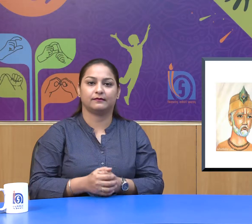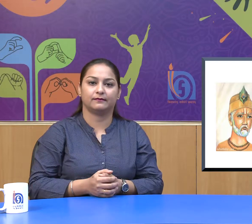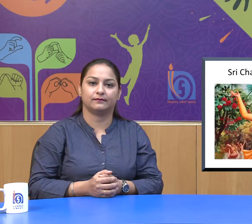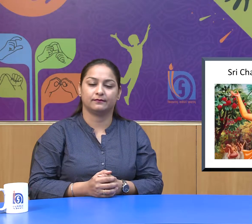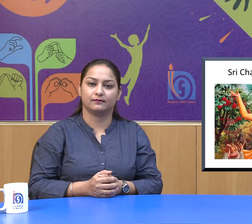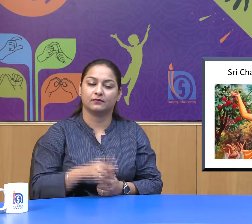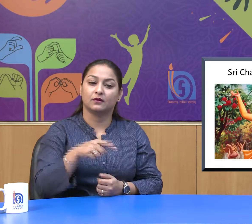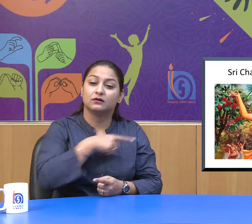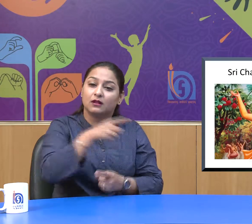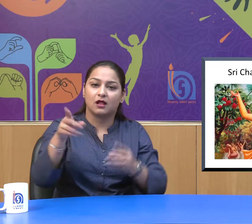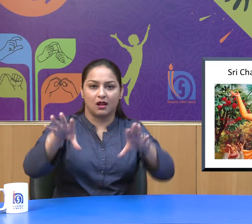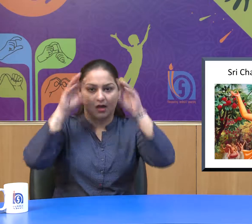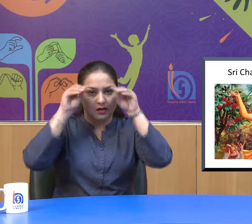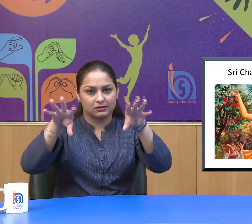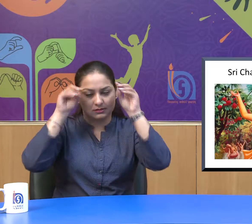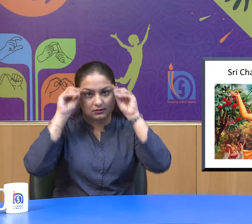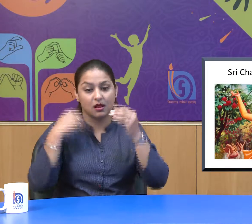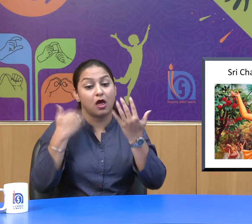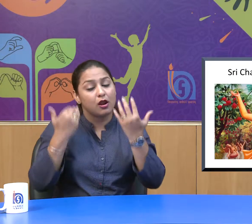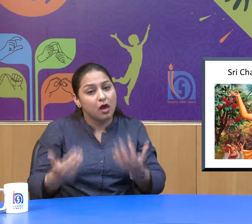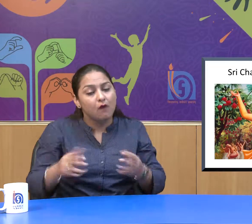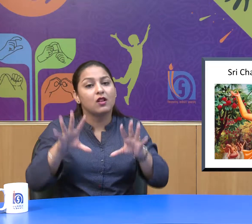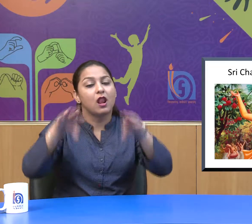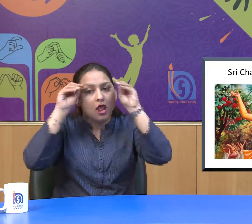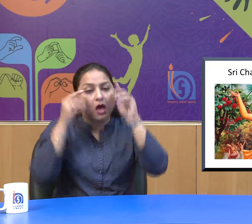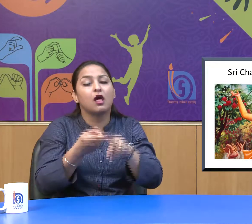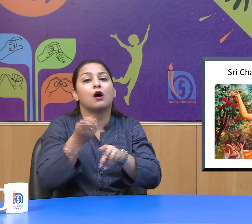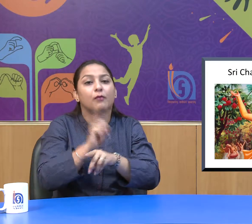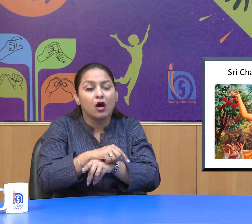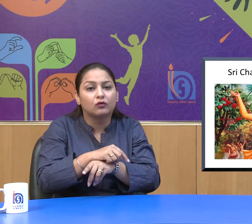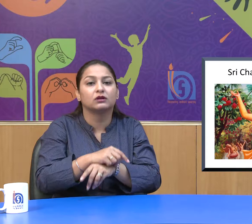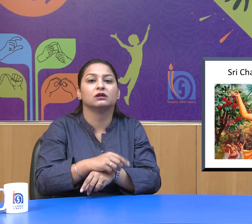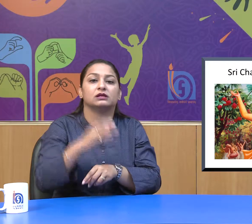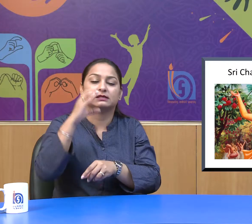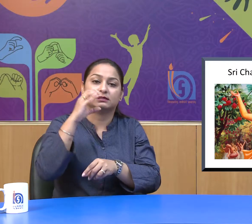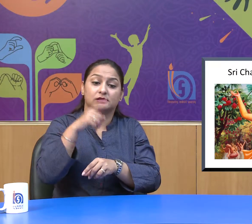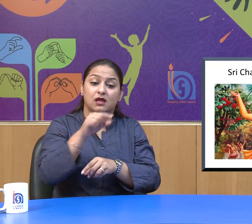Dear learners, now we will learn about Chaitanya Mahaprabhu.